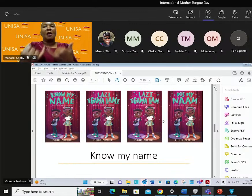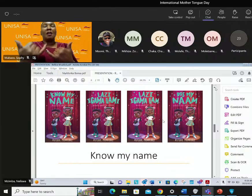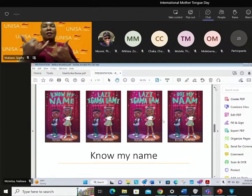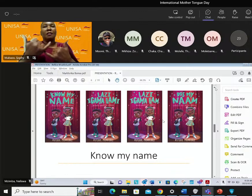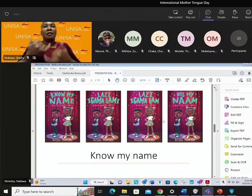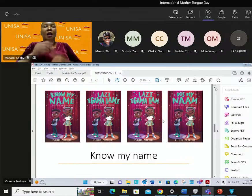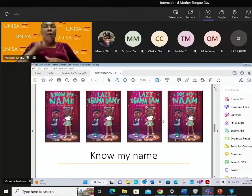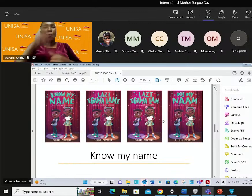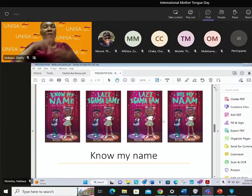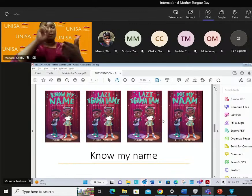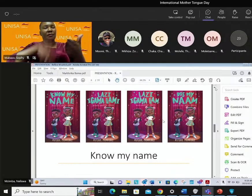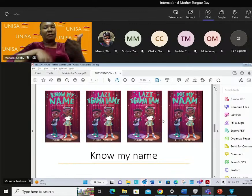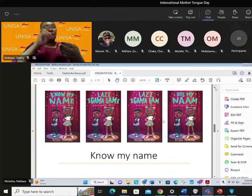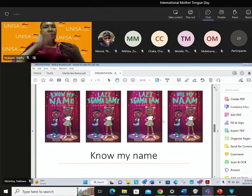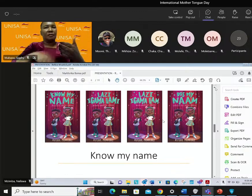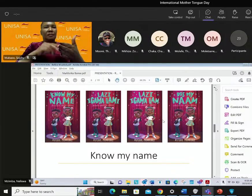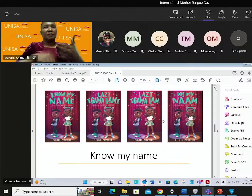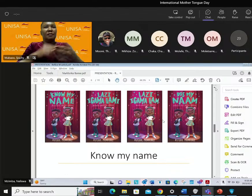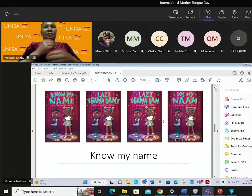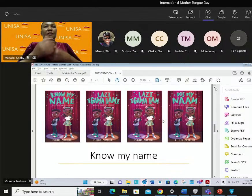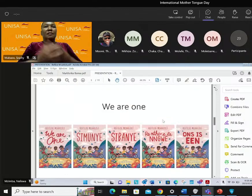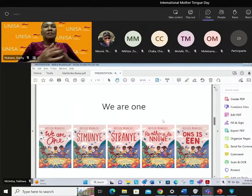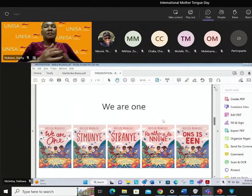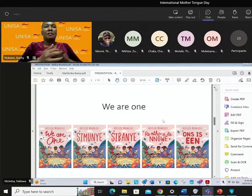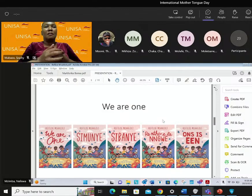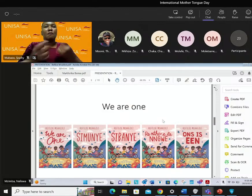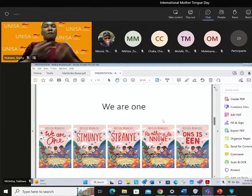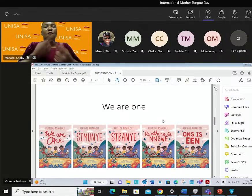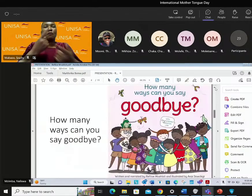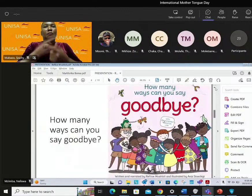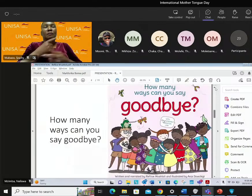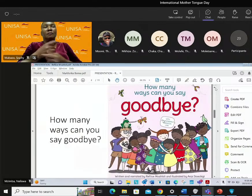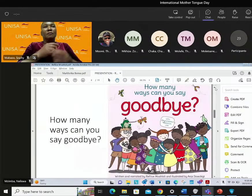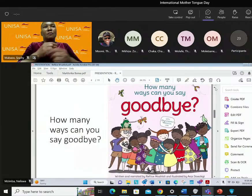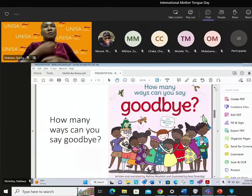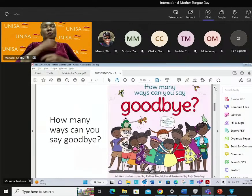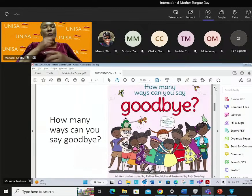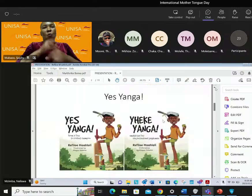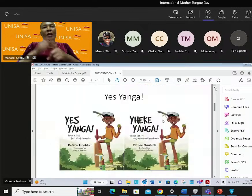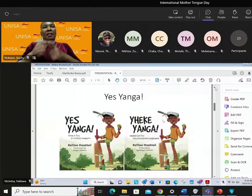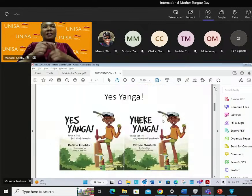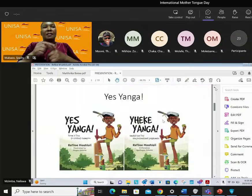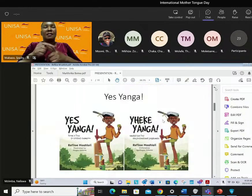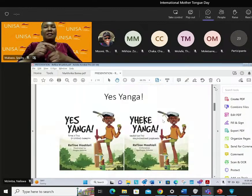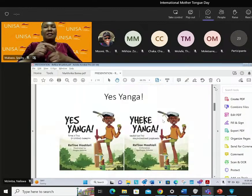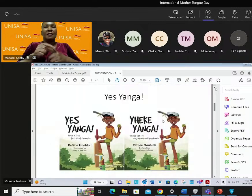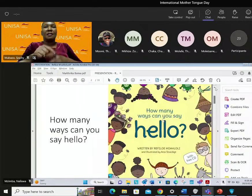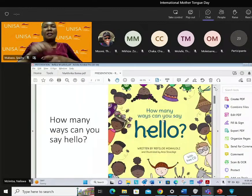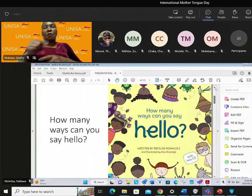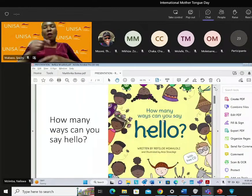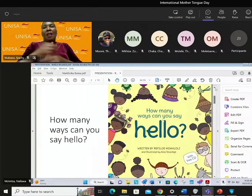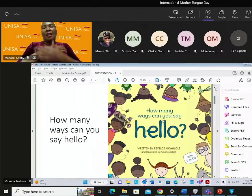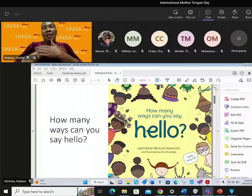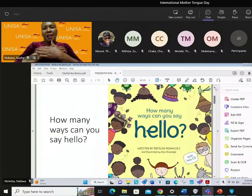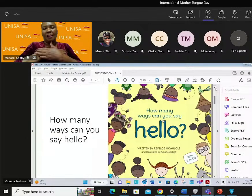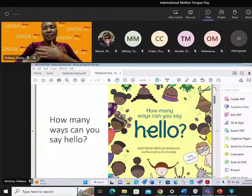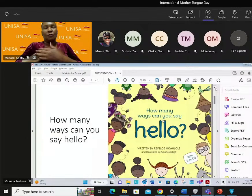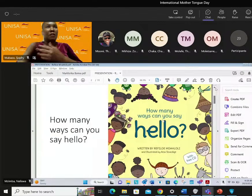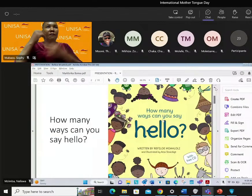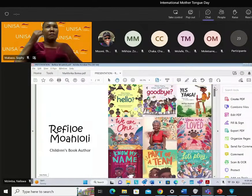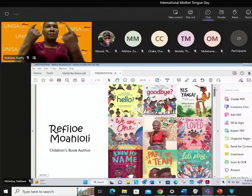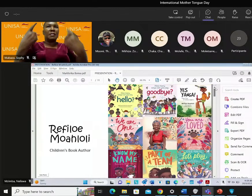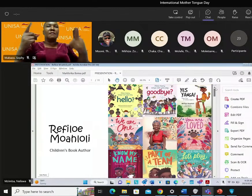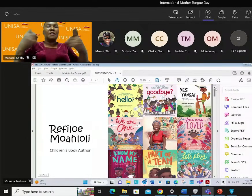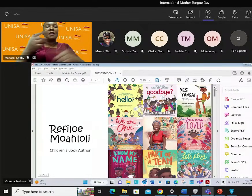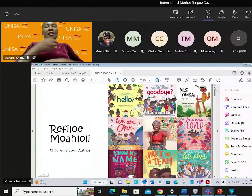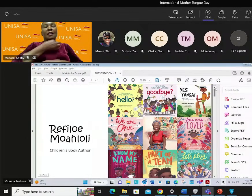an excerpt from You Are Loved in English, and then you will then get to hear it in the different languages. Thank you to the people on